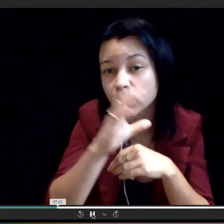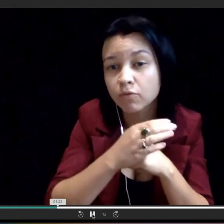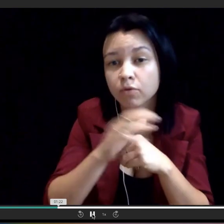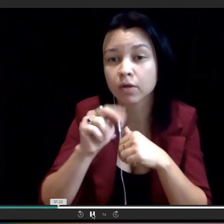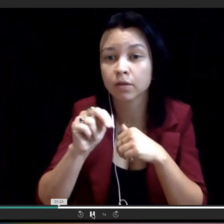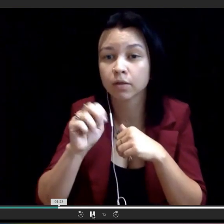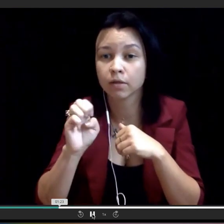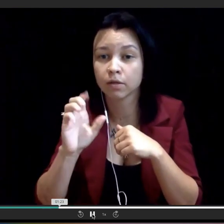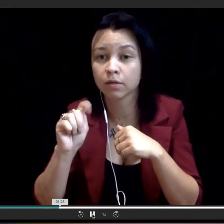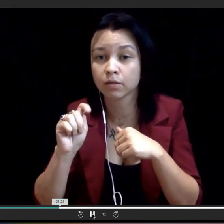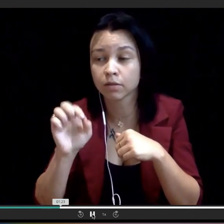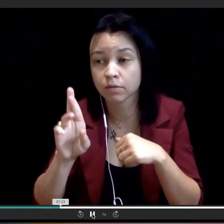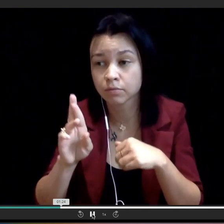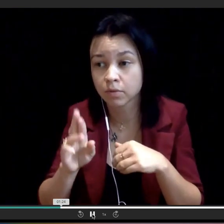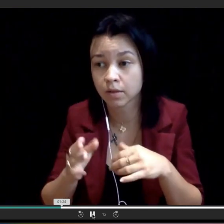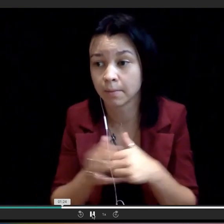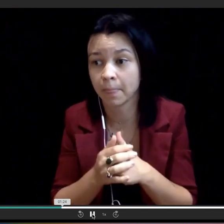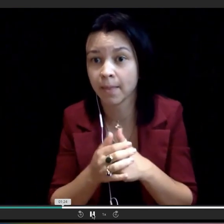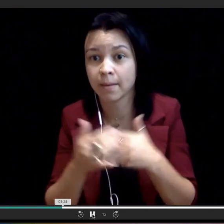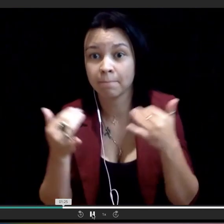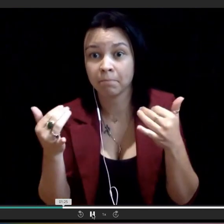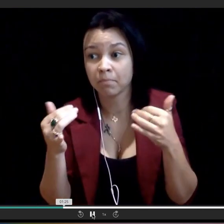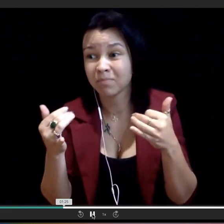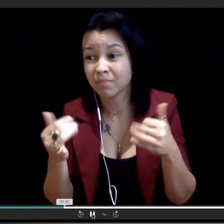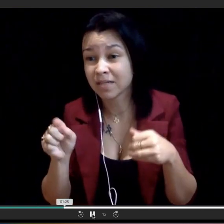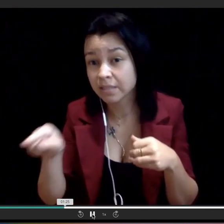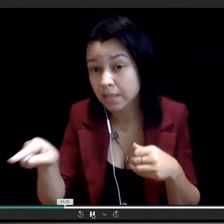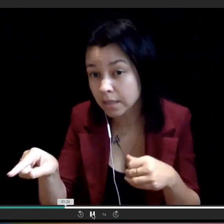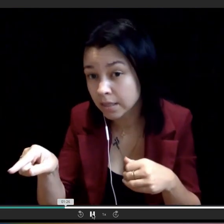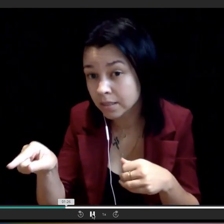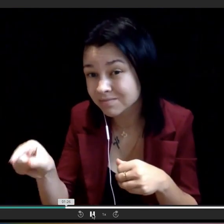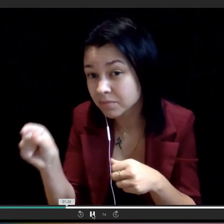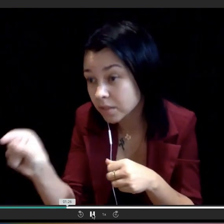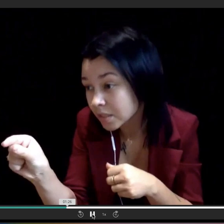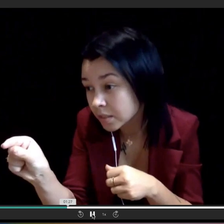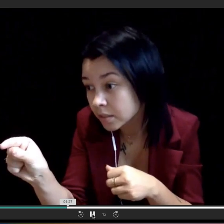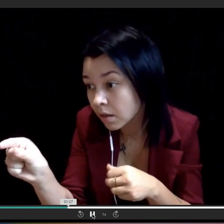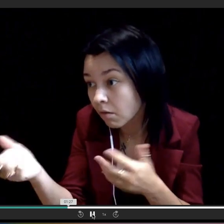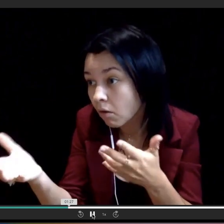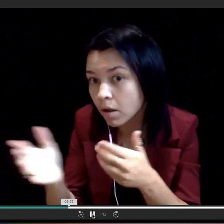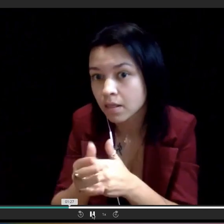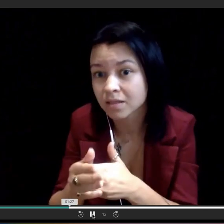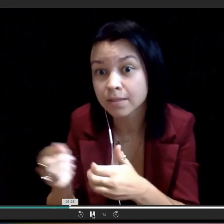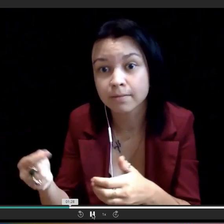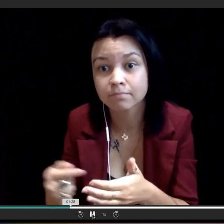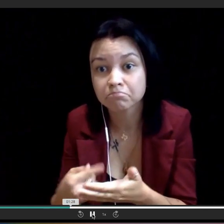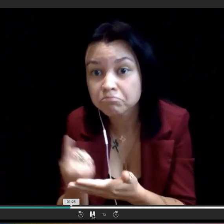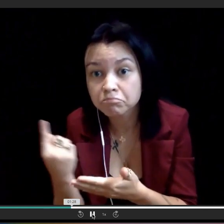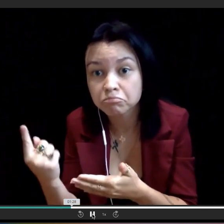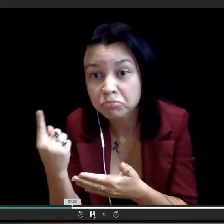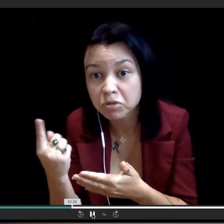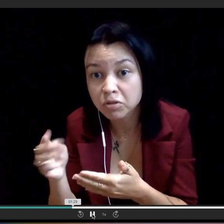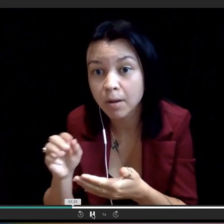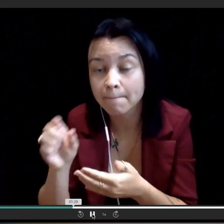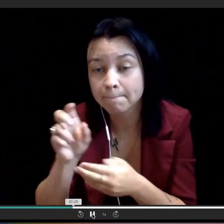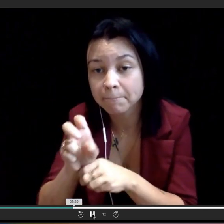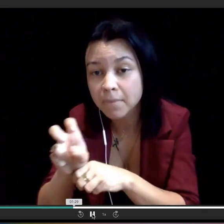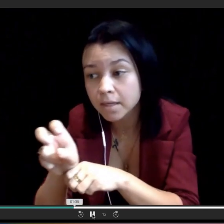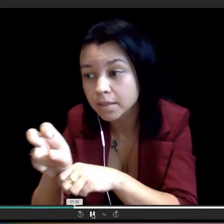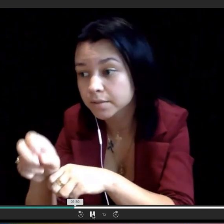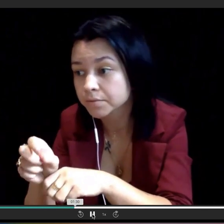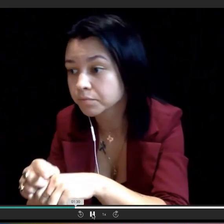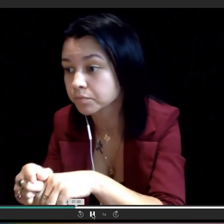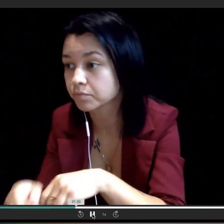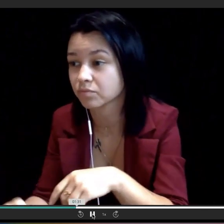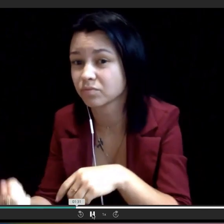half or a third as big as them. So basically a millimeter long, maybe two. And the largest ants are up